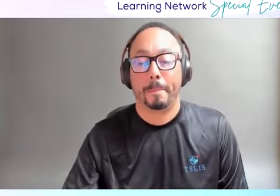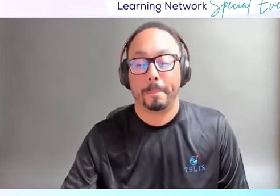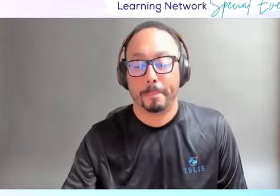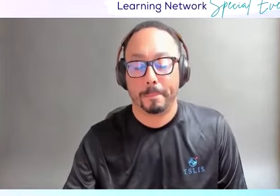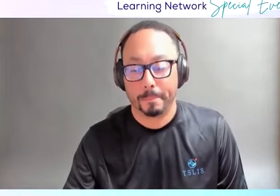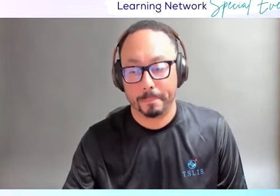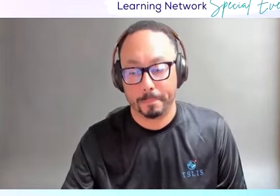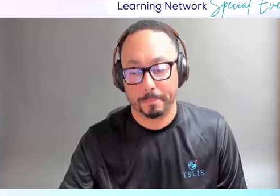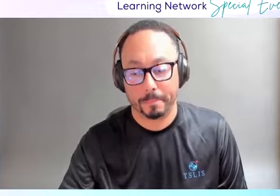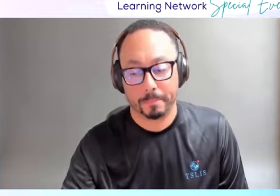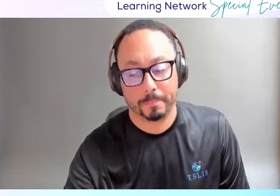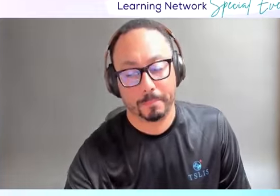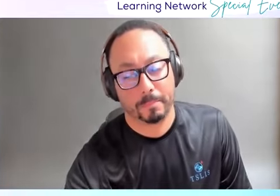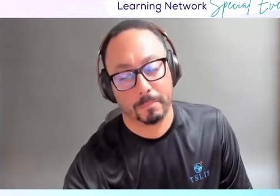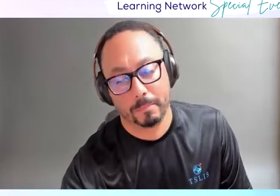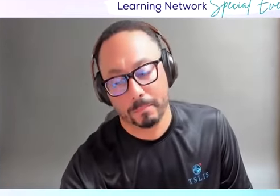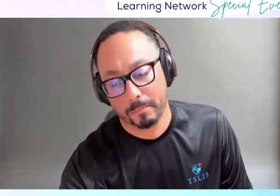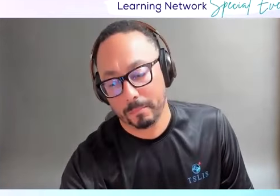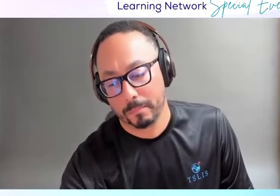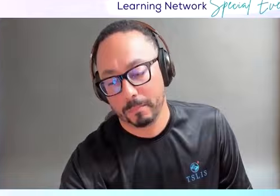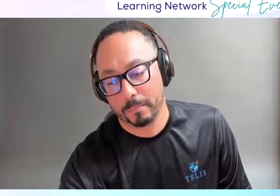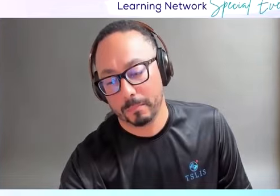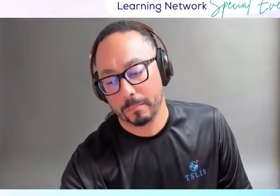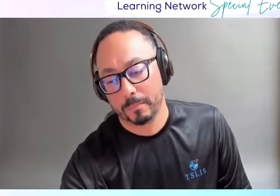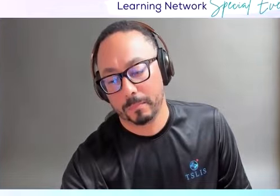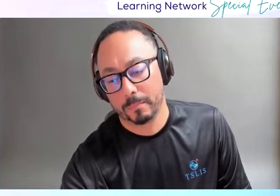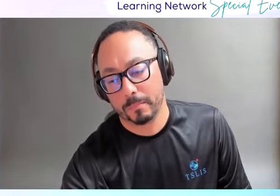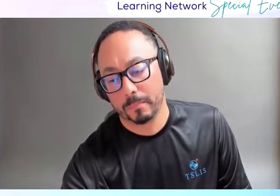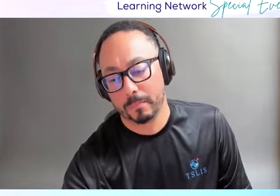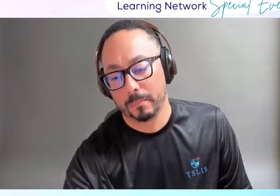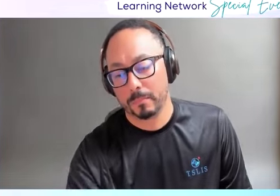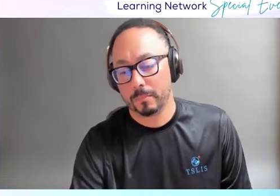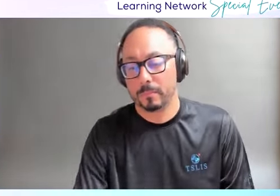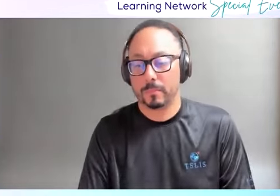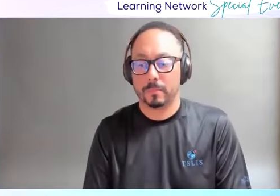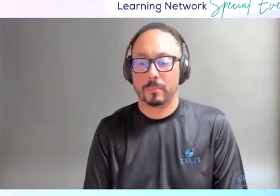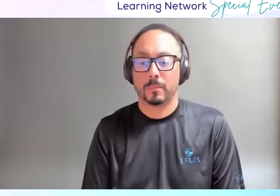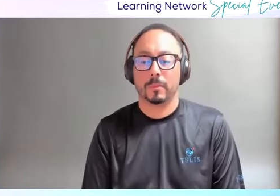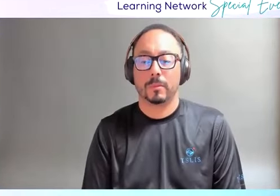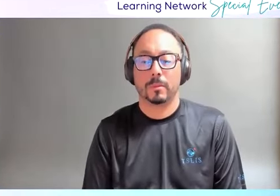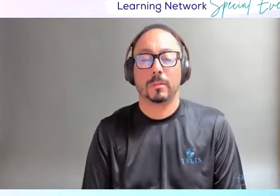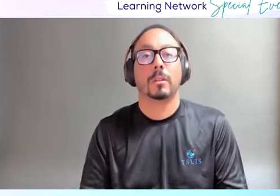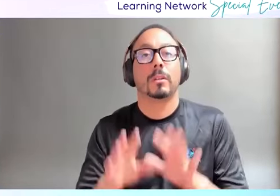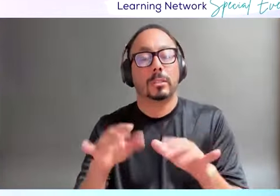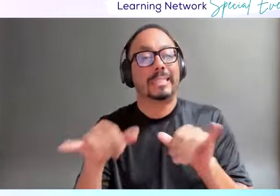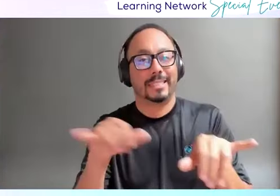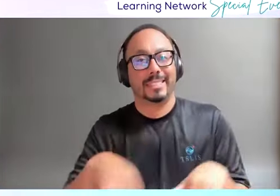We're constantly improving standards in Canada in the healthcare system and often produce guidelines.